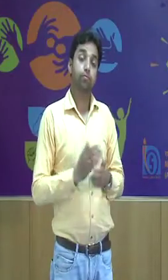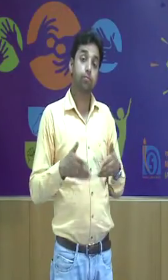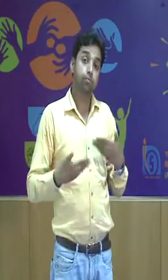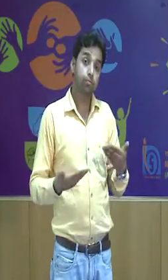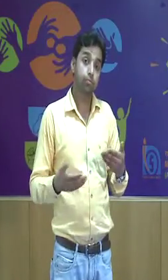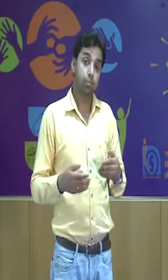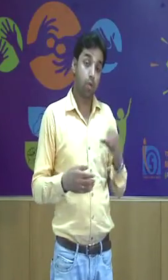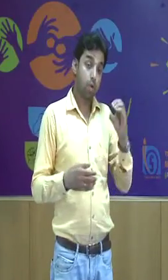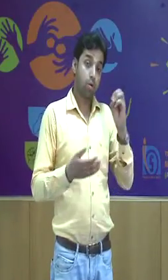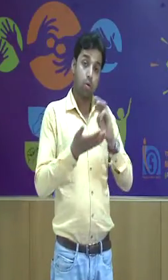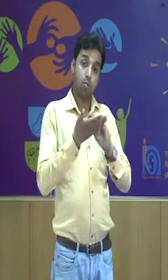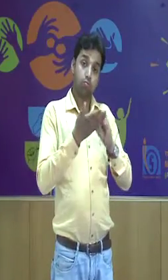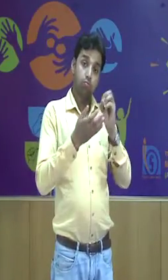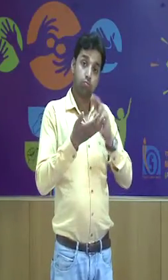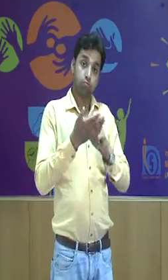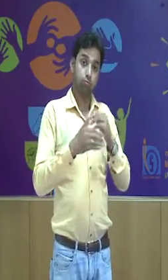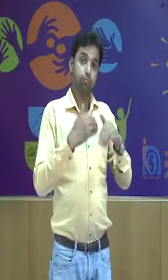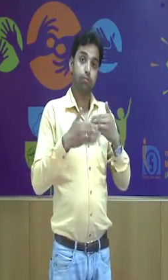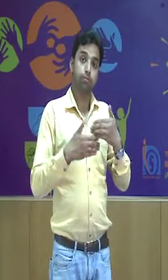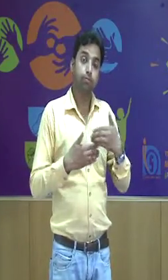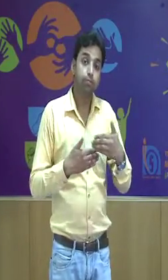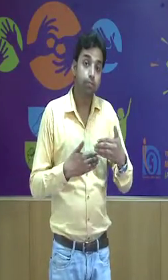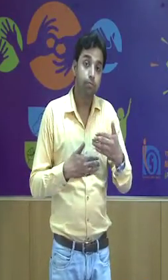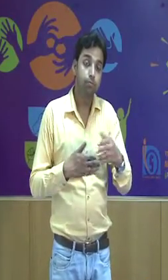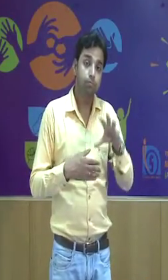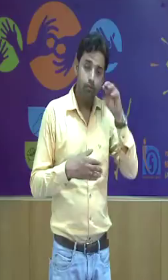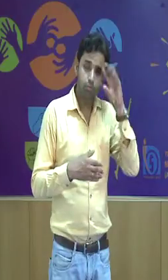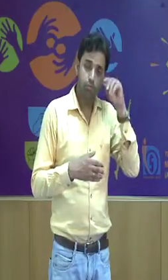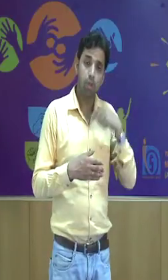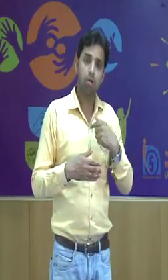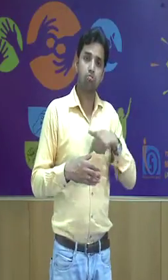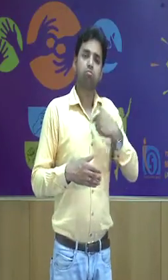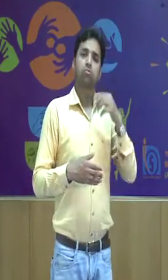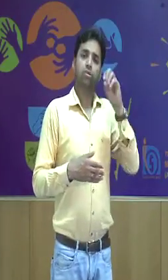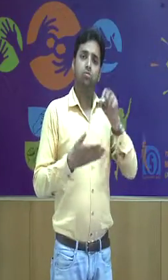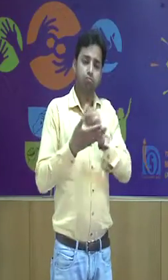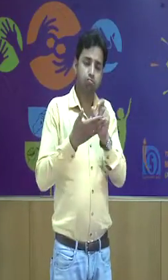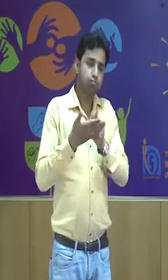while the common woman could not even learn to read and write.